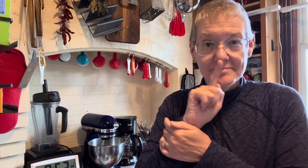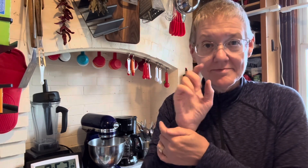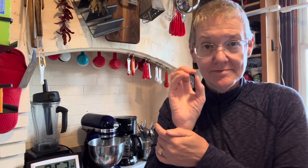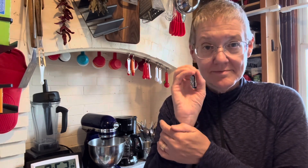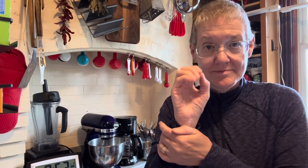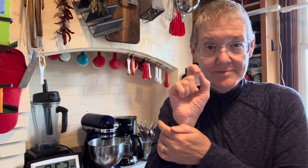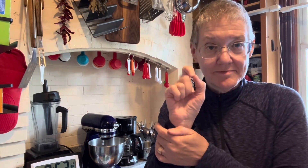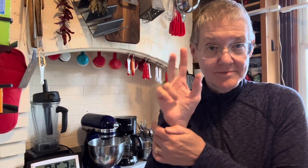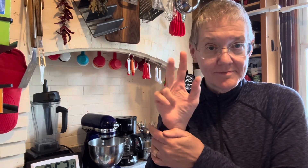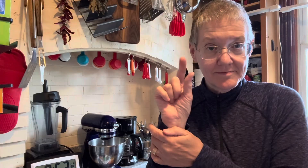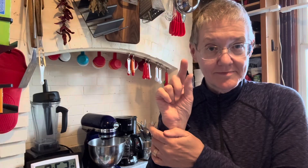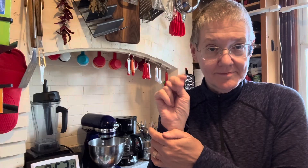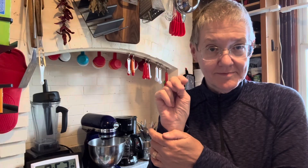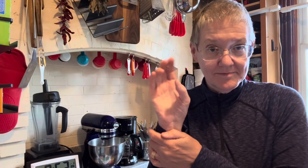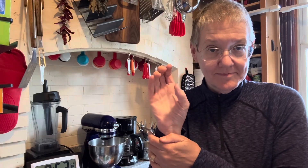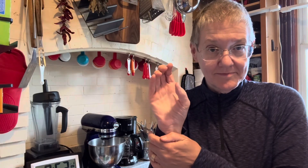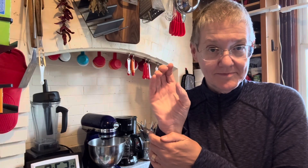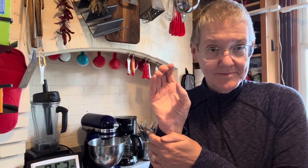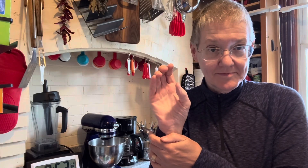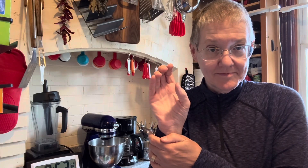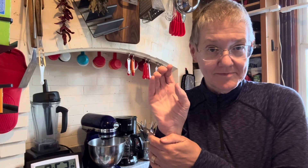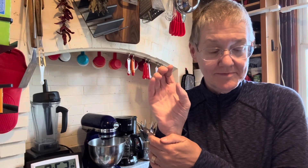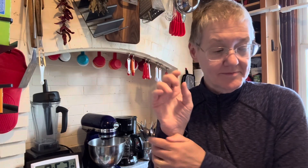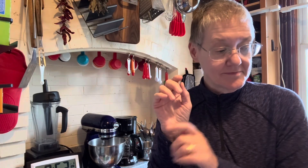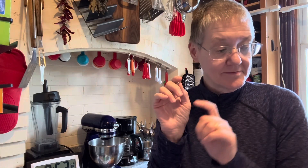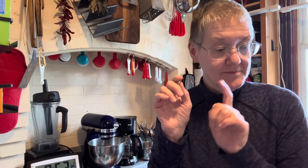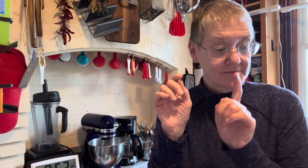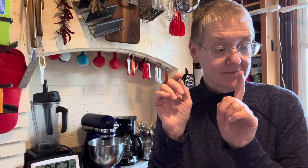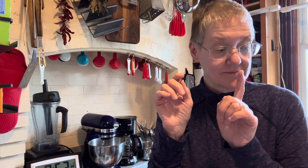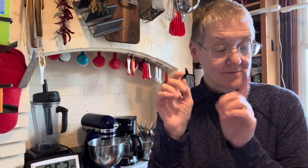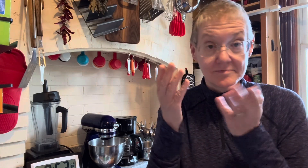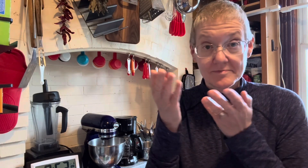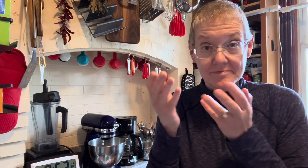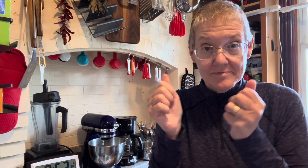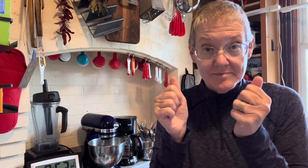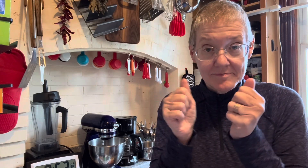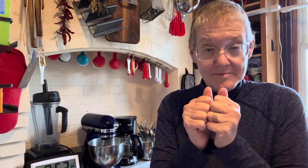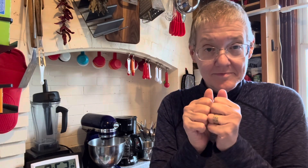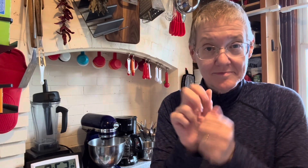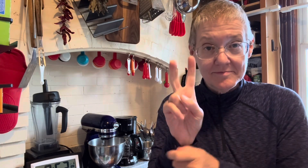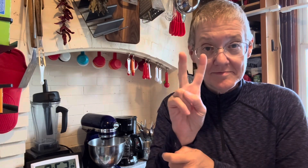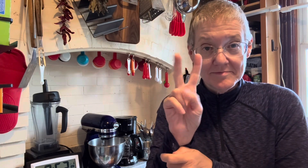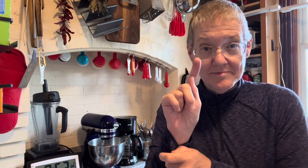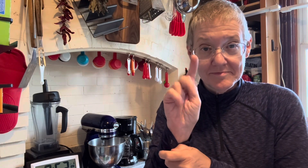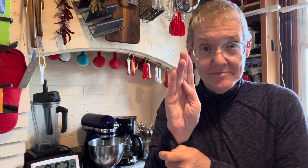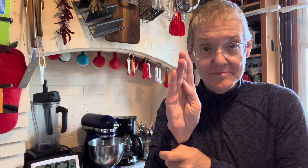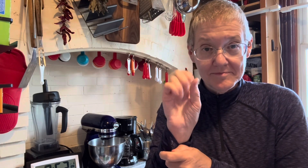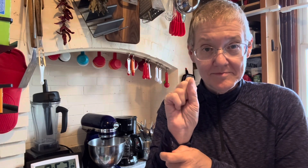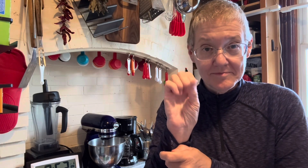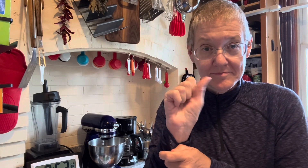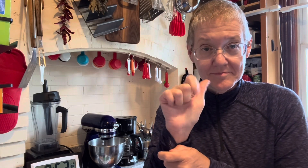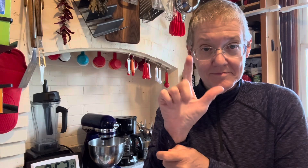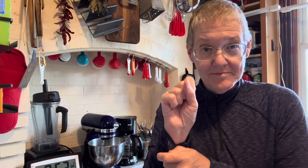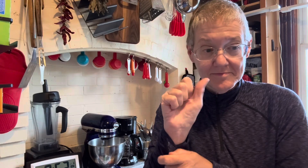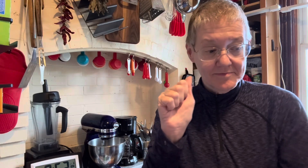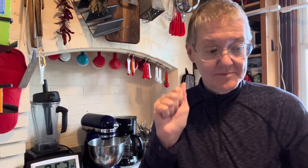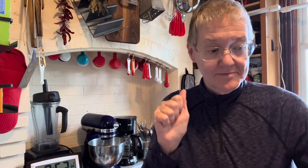and count that. So 0.3 grams of net carbs. I'm going to serve it with 2 tablespoons of